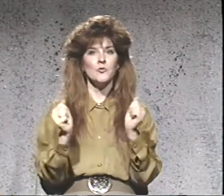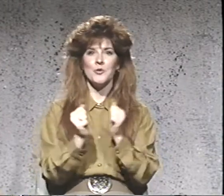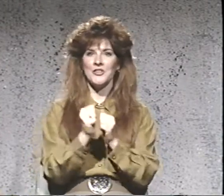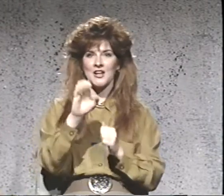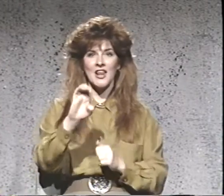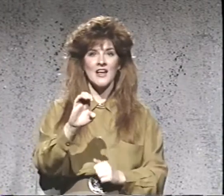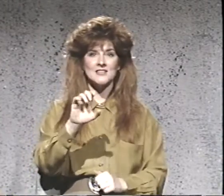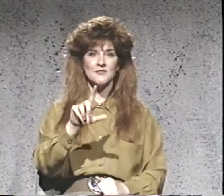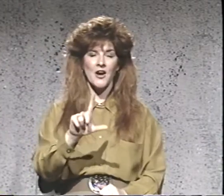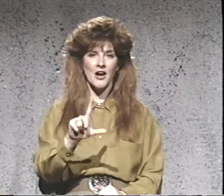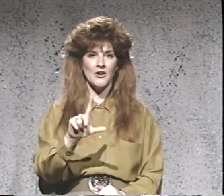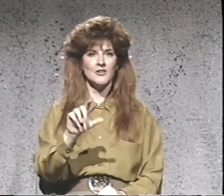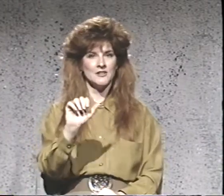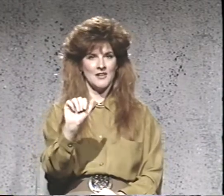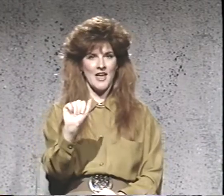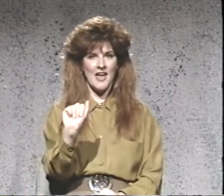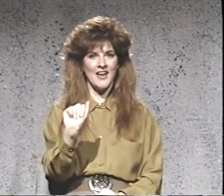the classifier A.